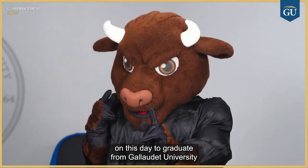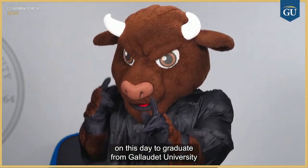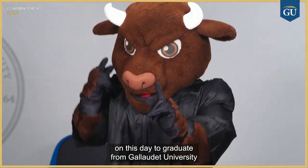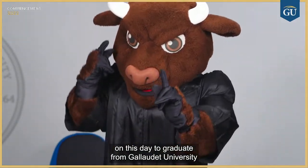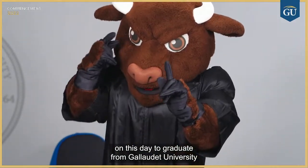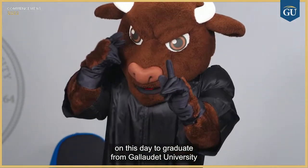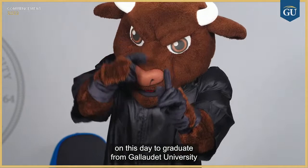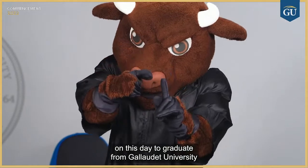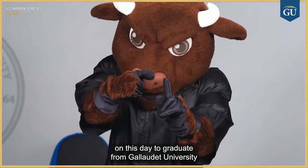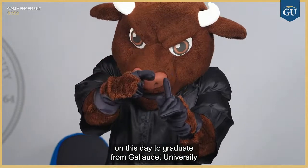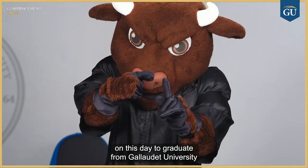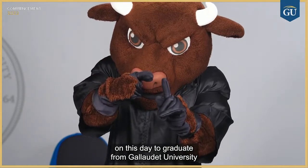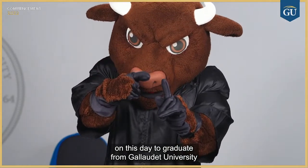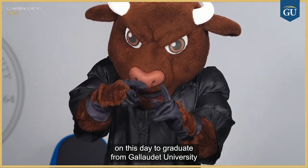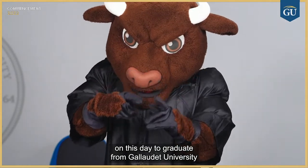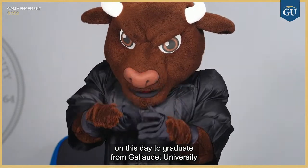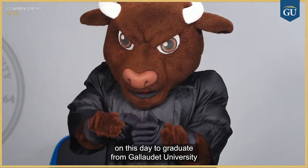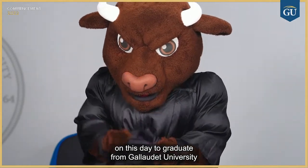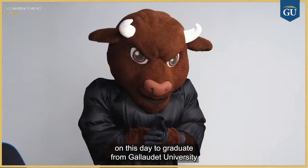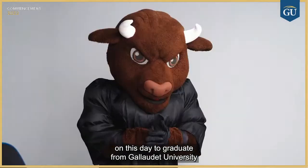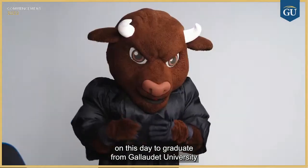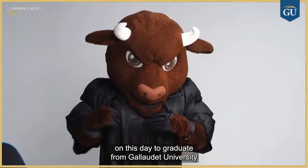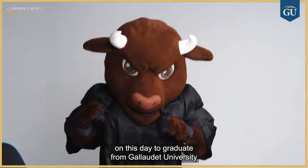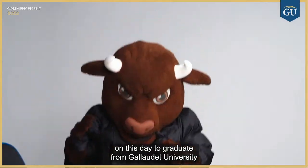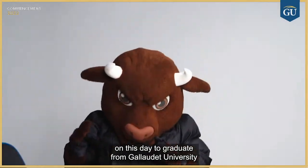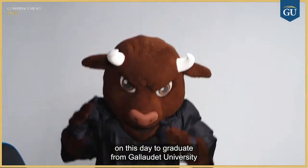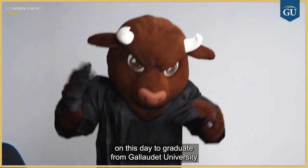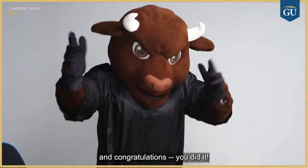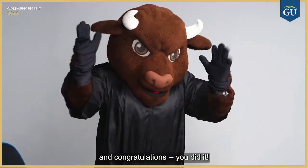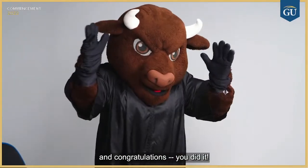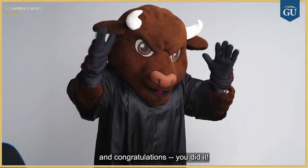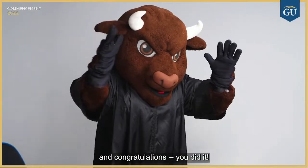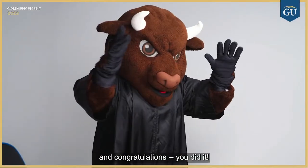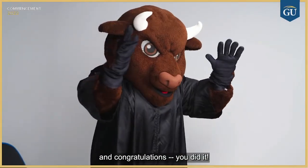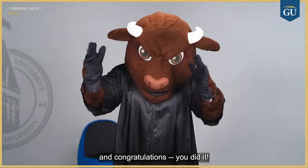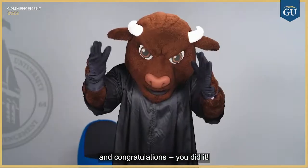on this day to graduate from Gallaudet University.